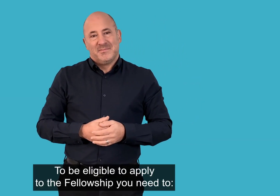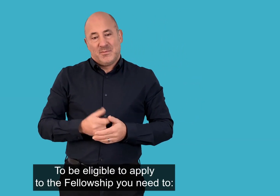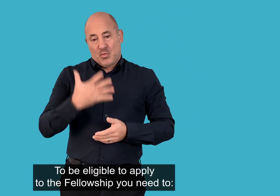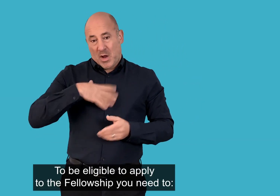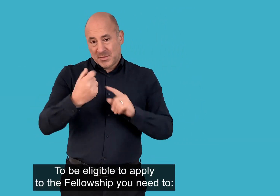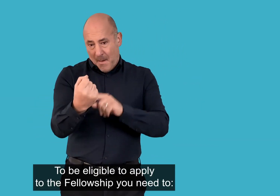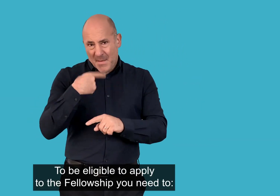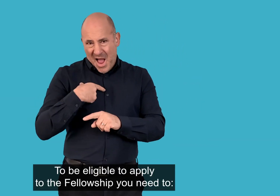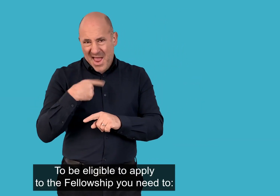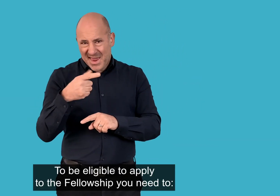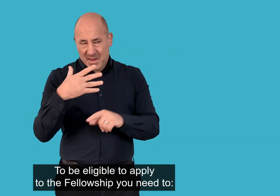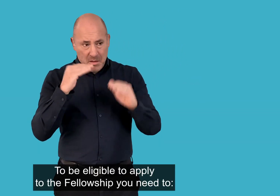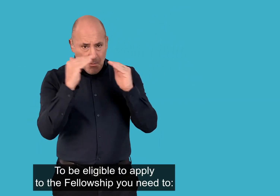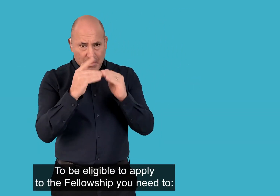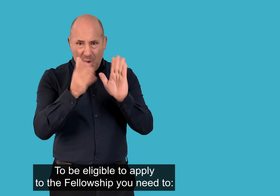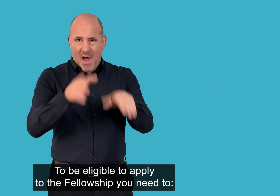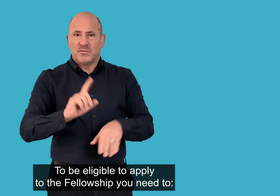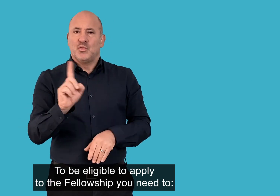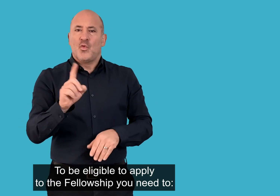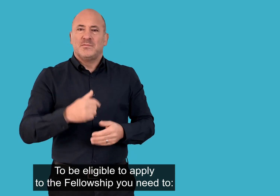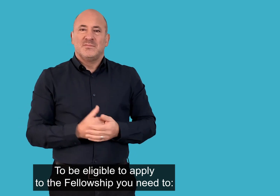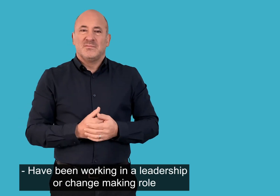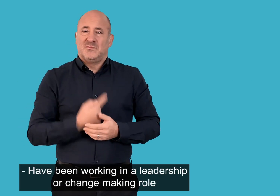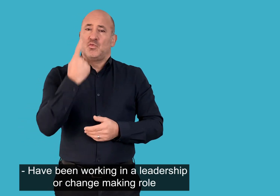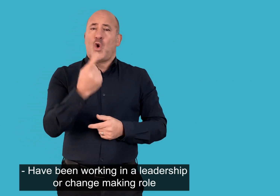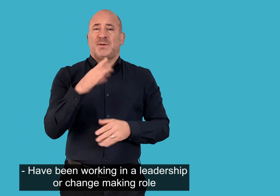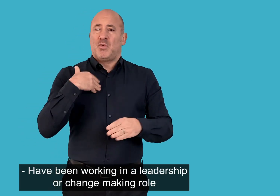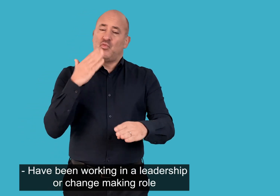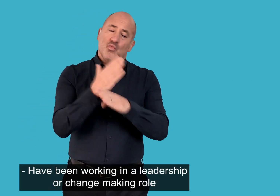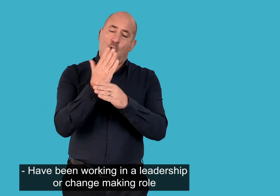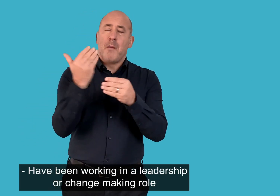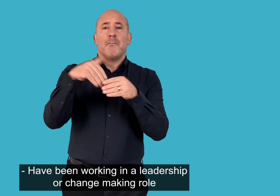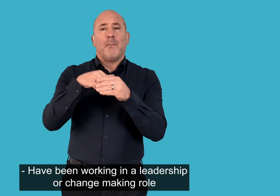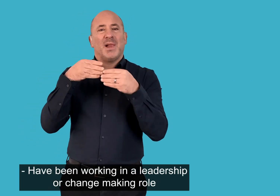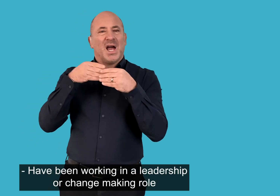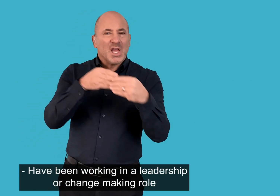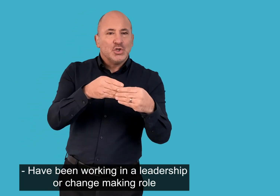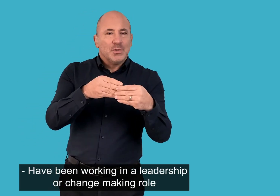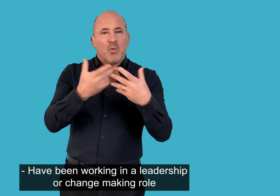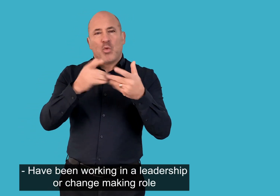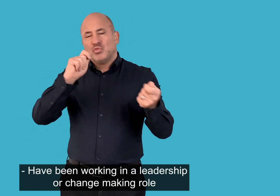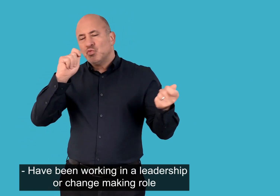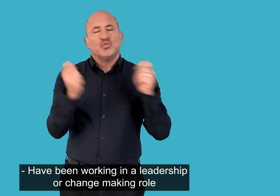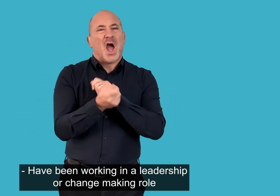To be eligible to apply to the fellowship, you need to have been working in a leadership or change-making